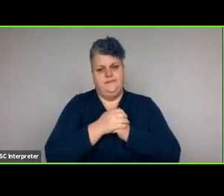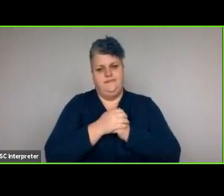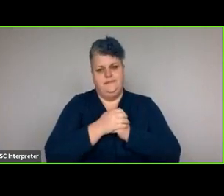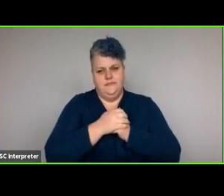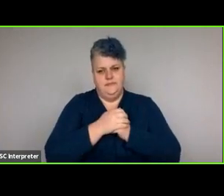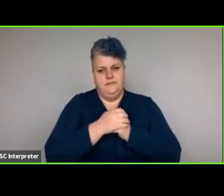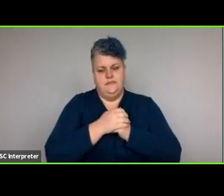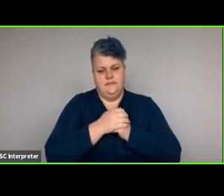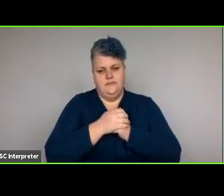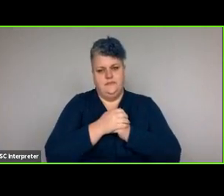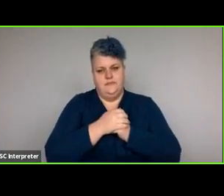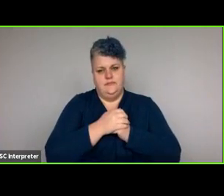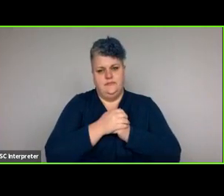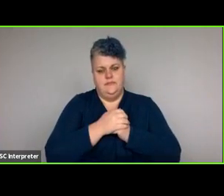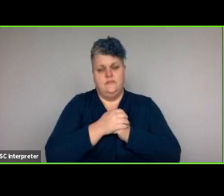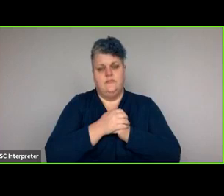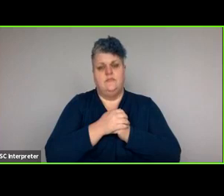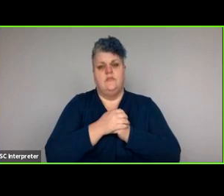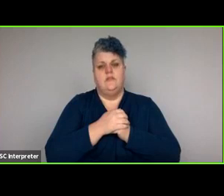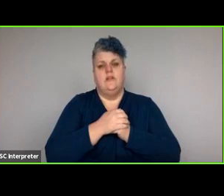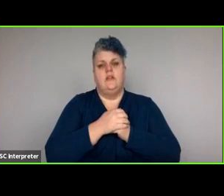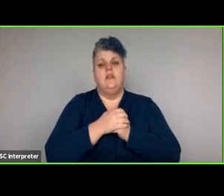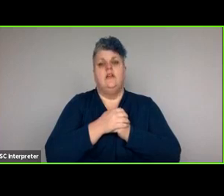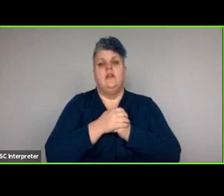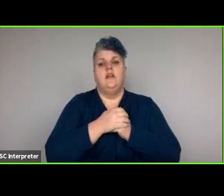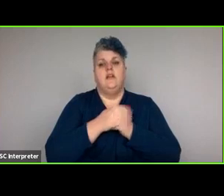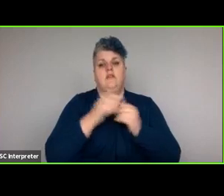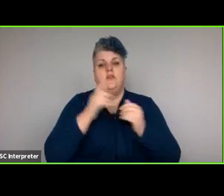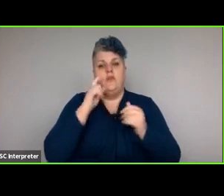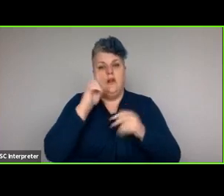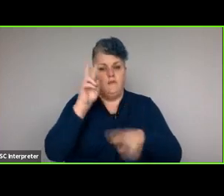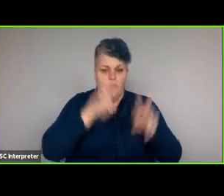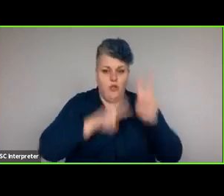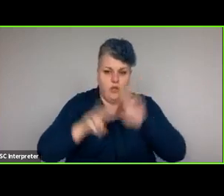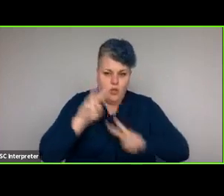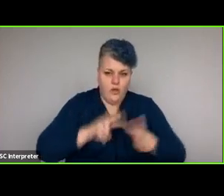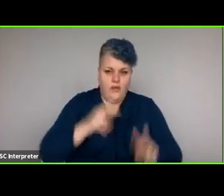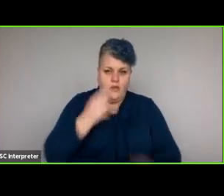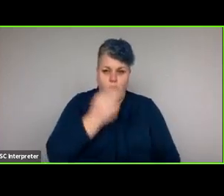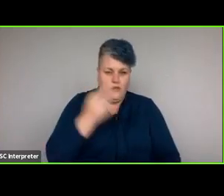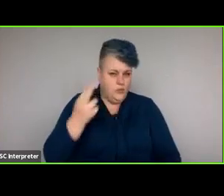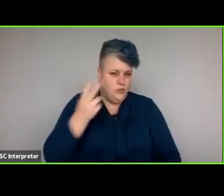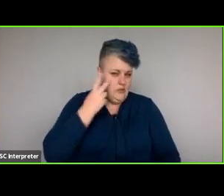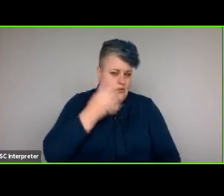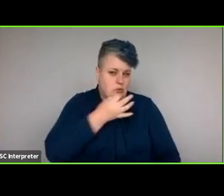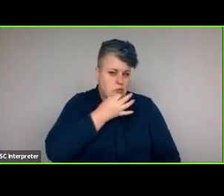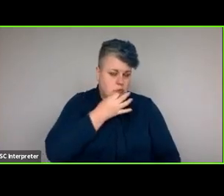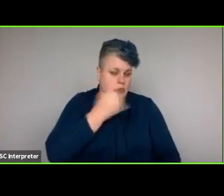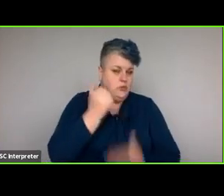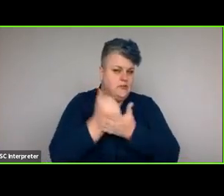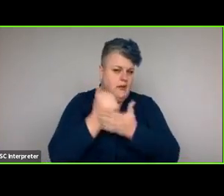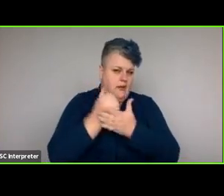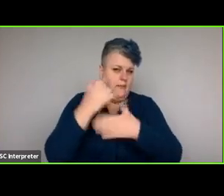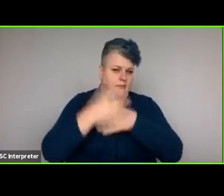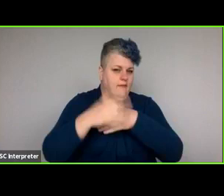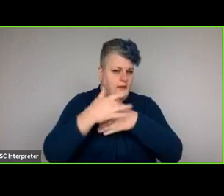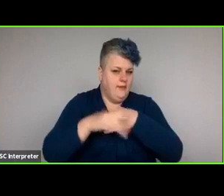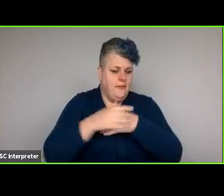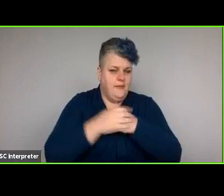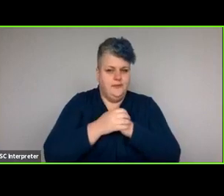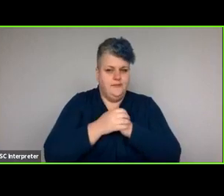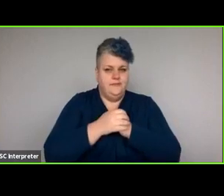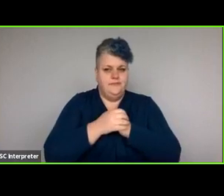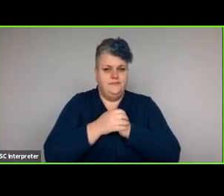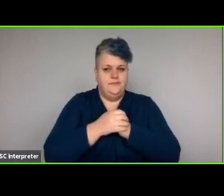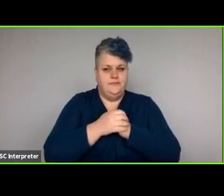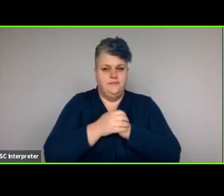By looking through the resources that you'll see in a little bit, there's help available. And that in